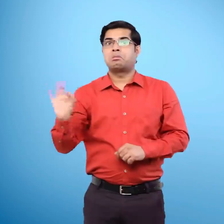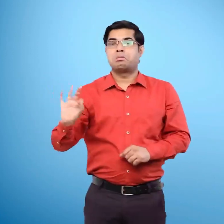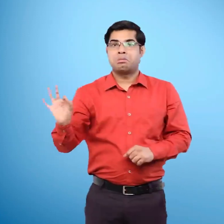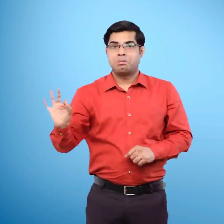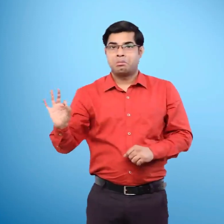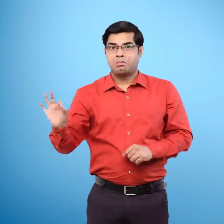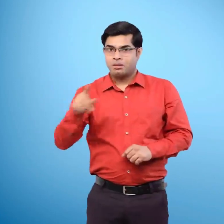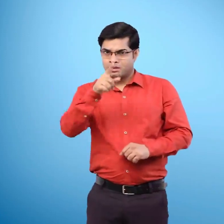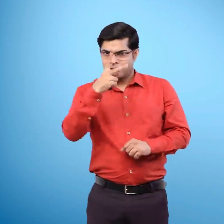dash.